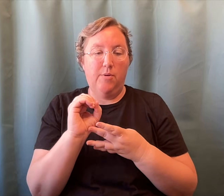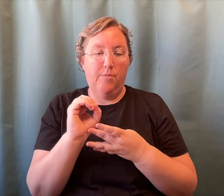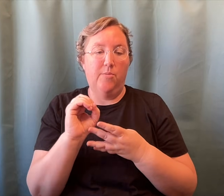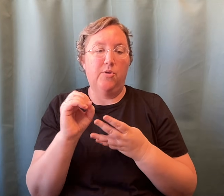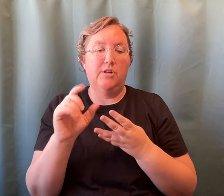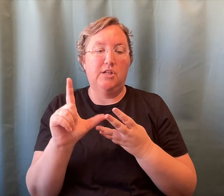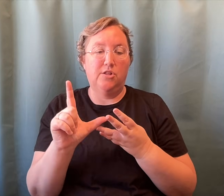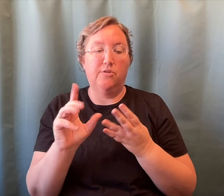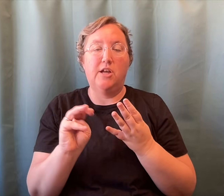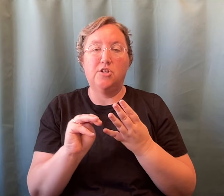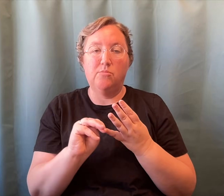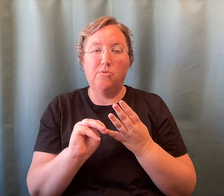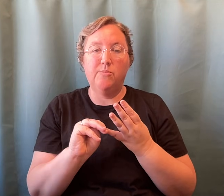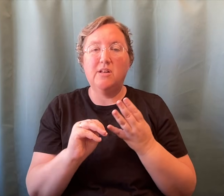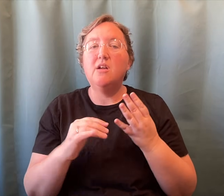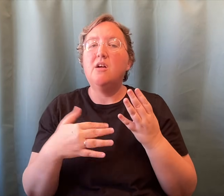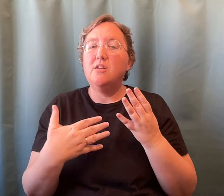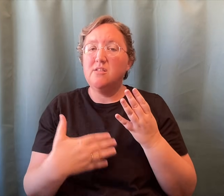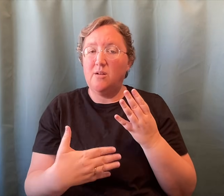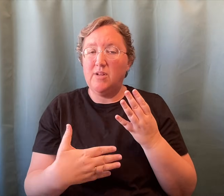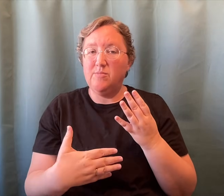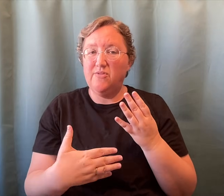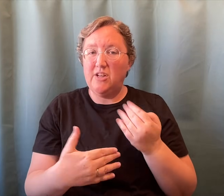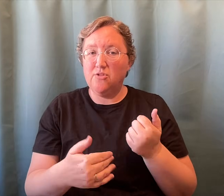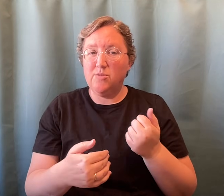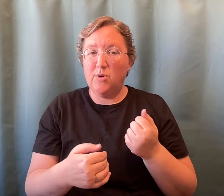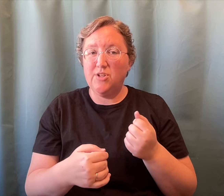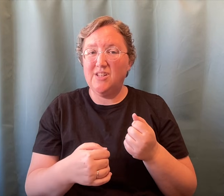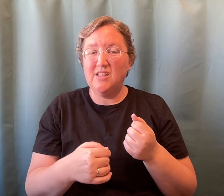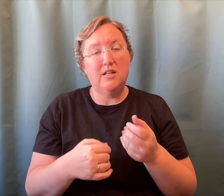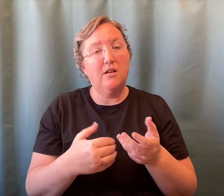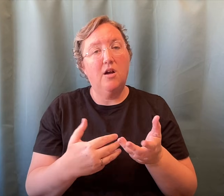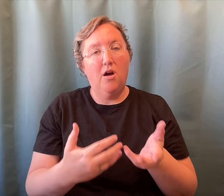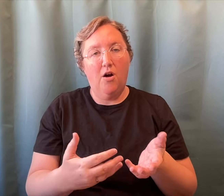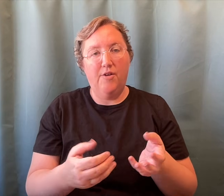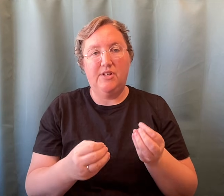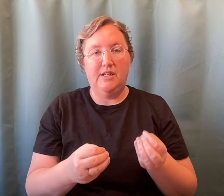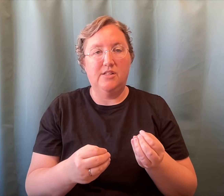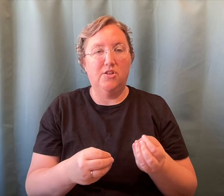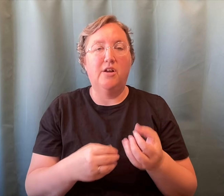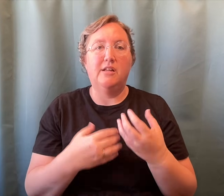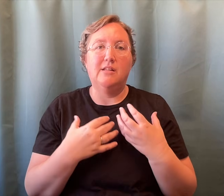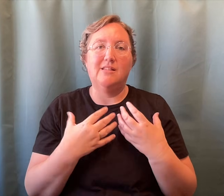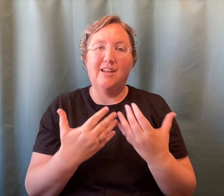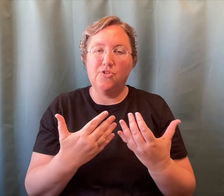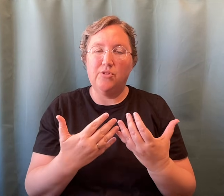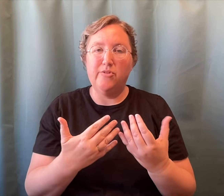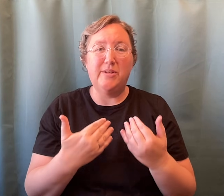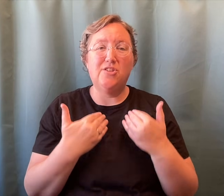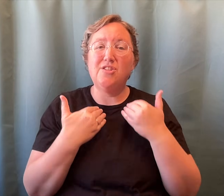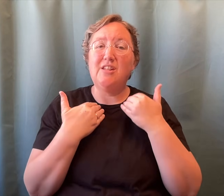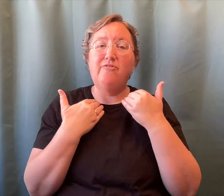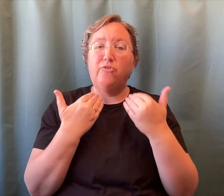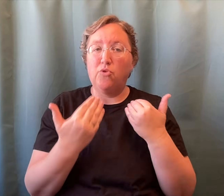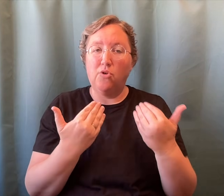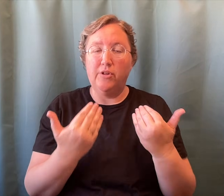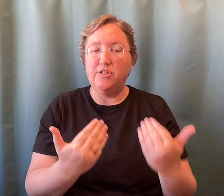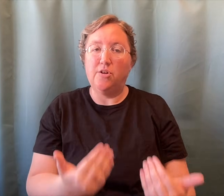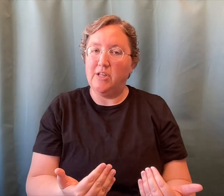palm orientation, location, and movement. Sometimes a facial expression is needed. Often it is not. It is extra information, just like vocal